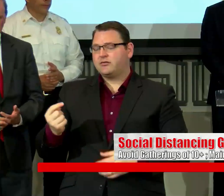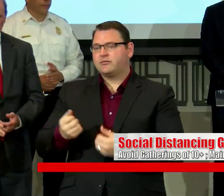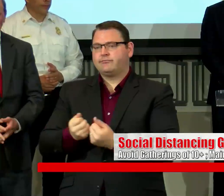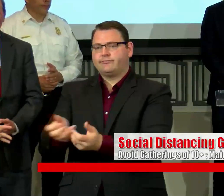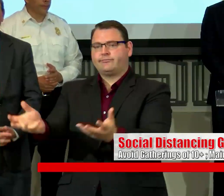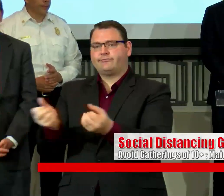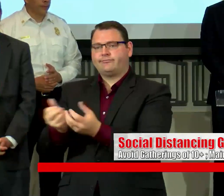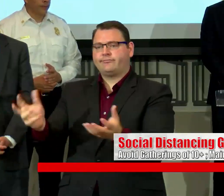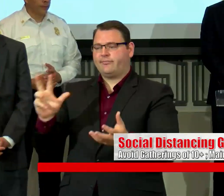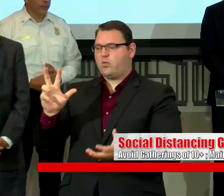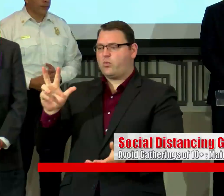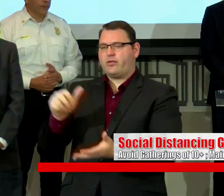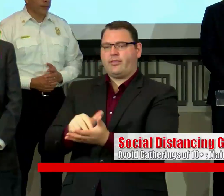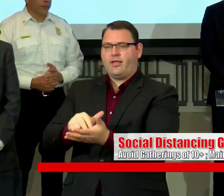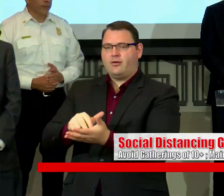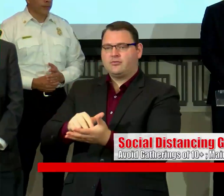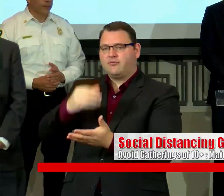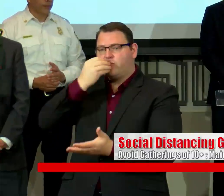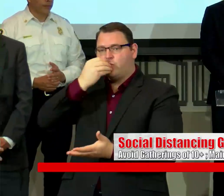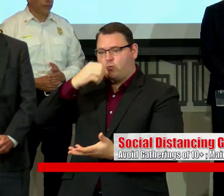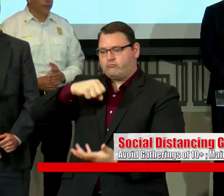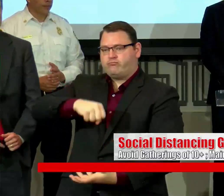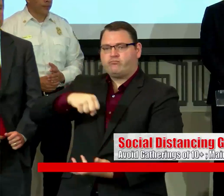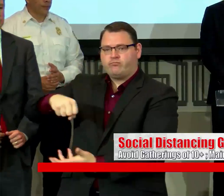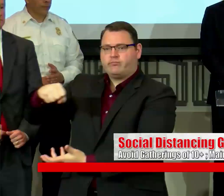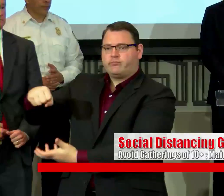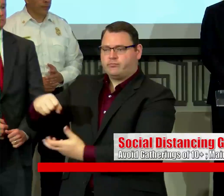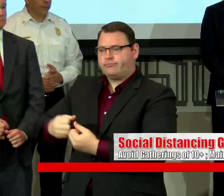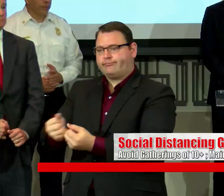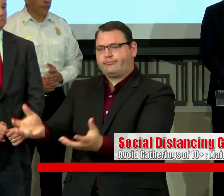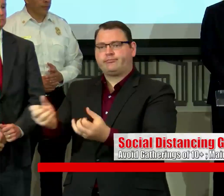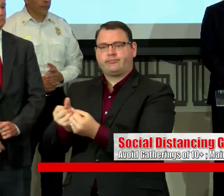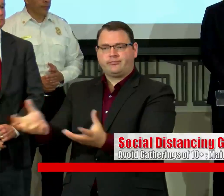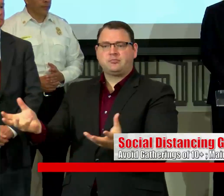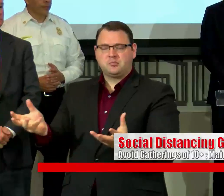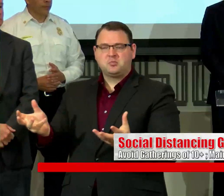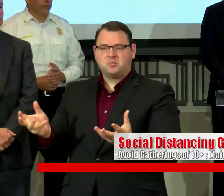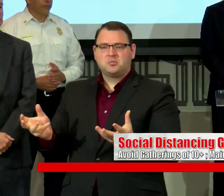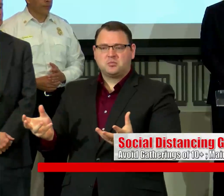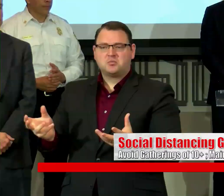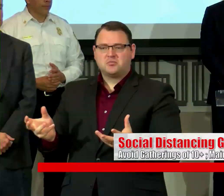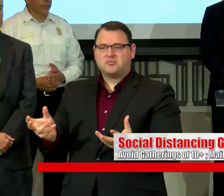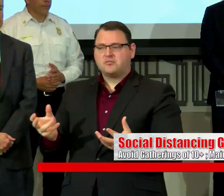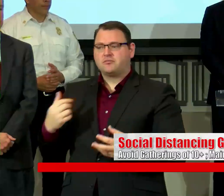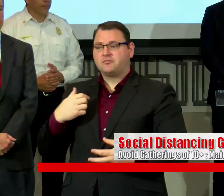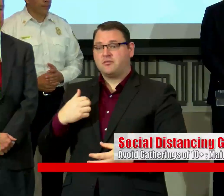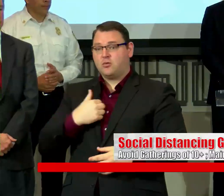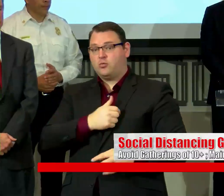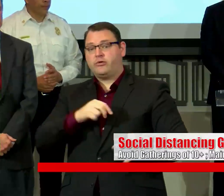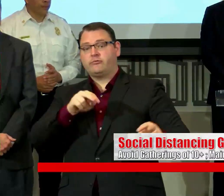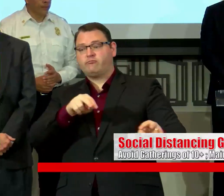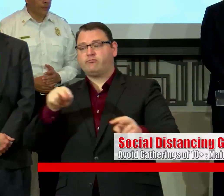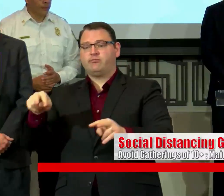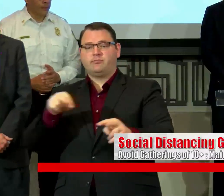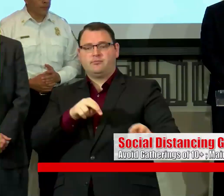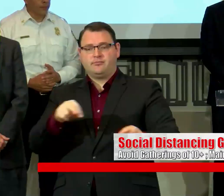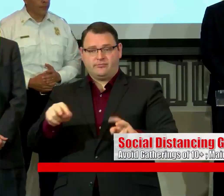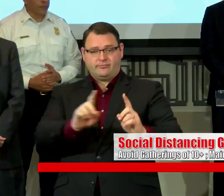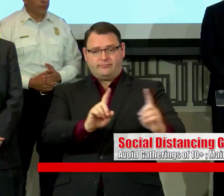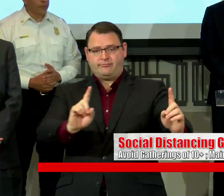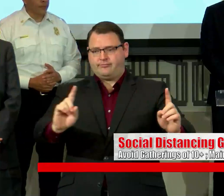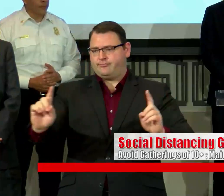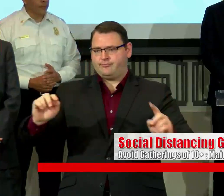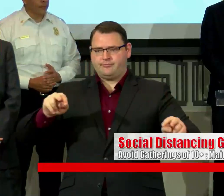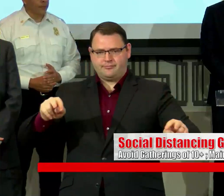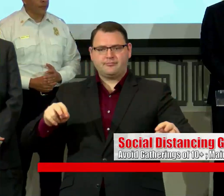3,000 pre-packaged meals, and daily monitoring and social distancing is also occurring. And to the extent we need to do more,